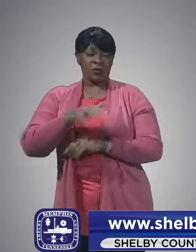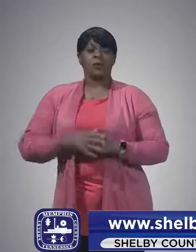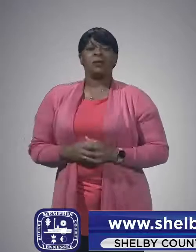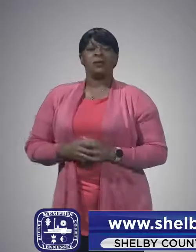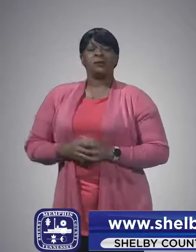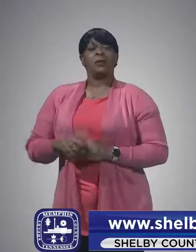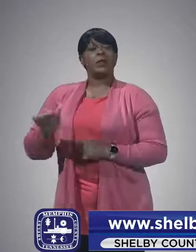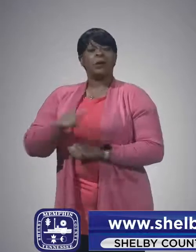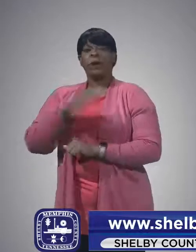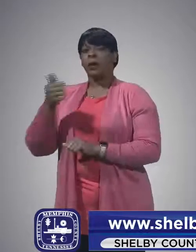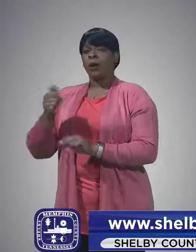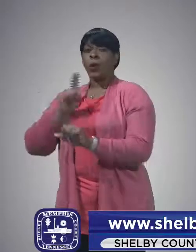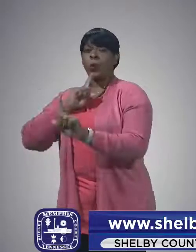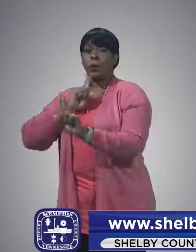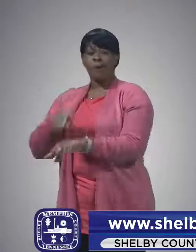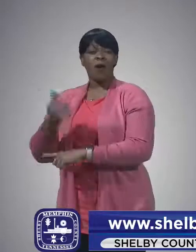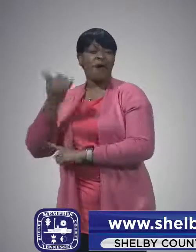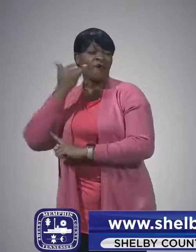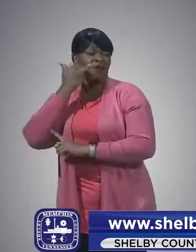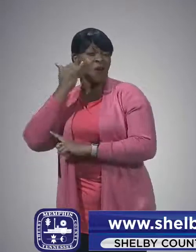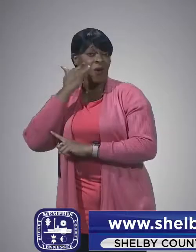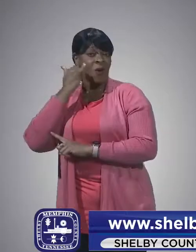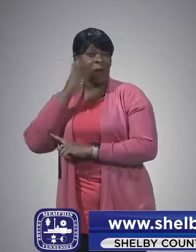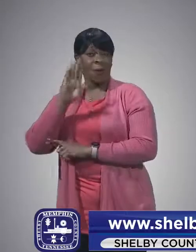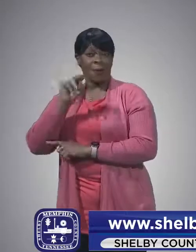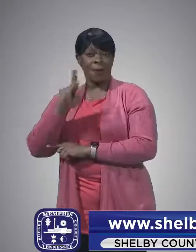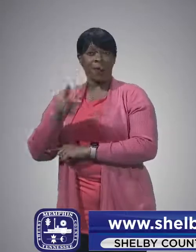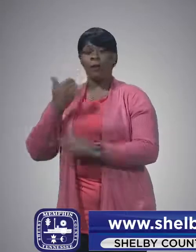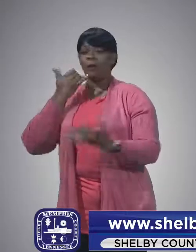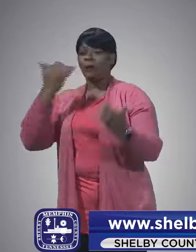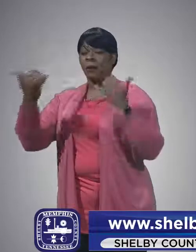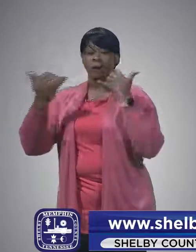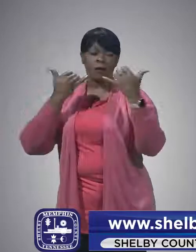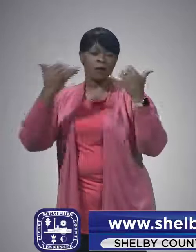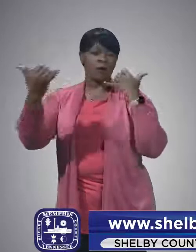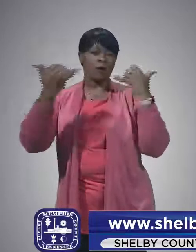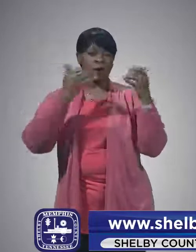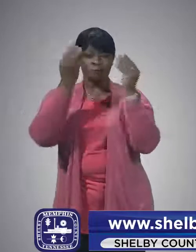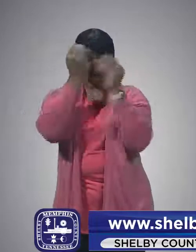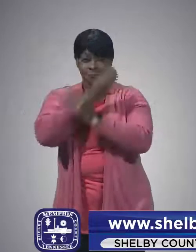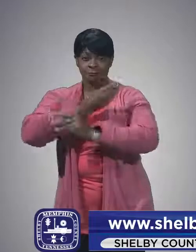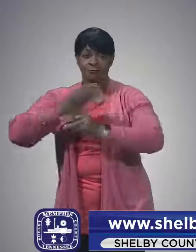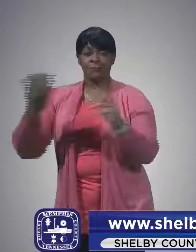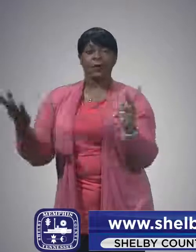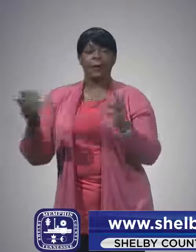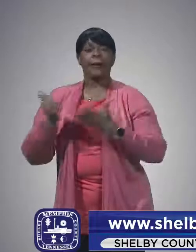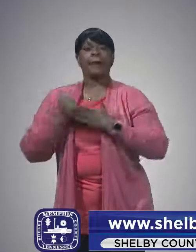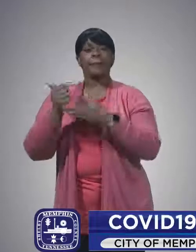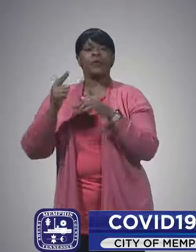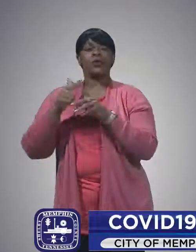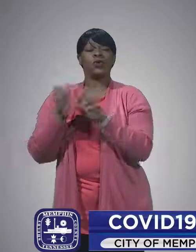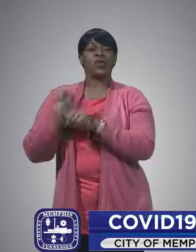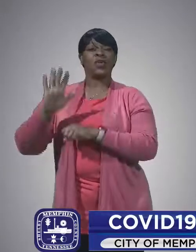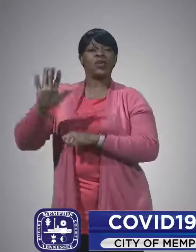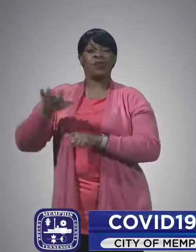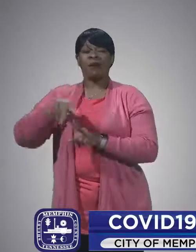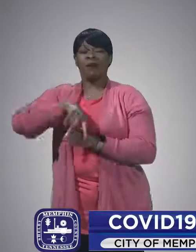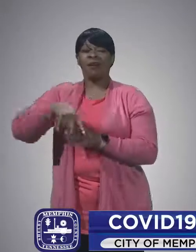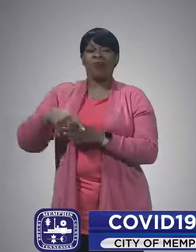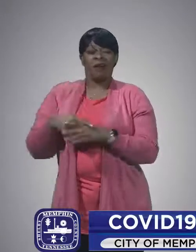another report on our phone banking, again, calling people to give them information and helping them to get over vaccine